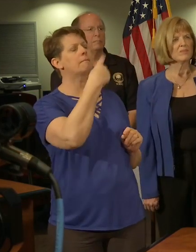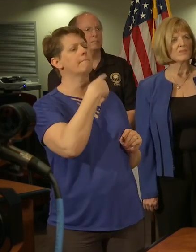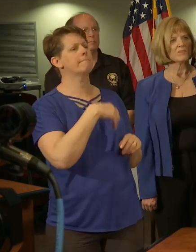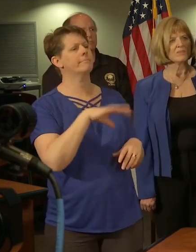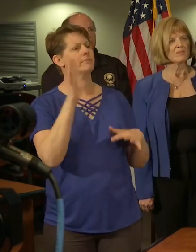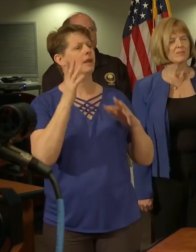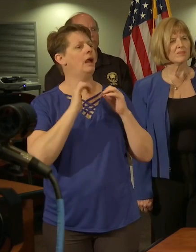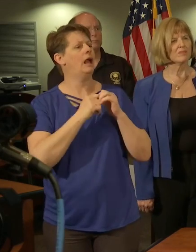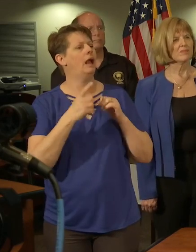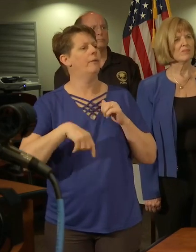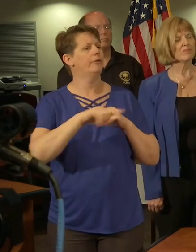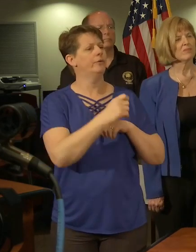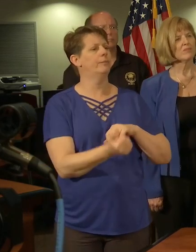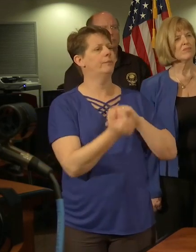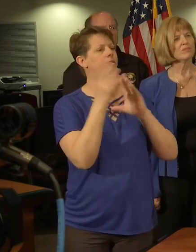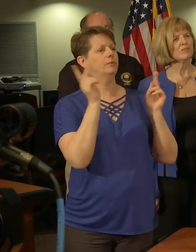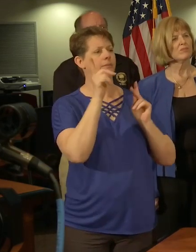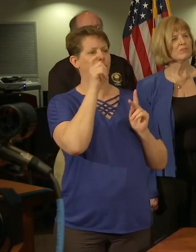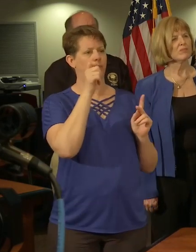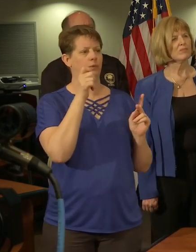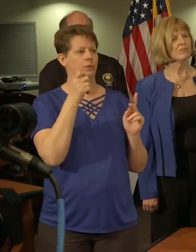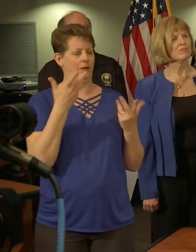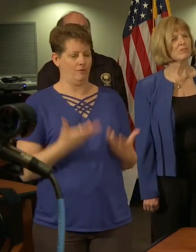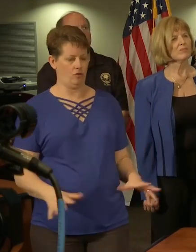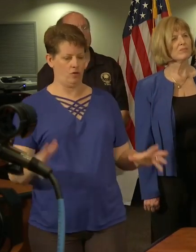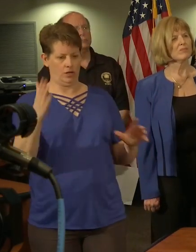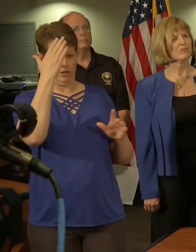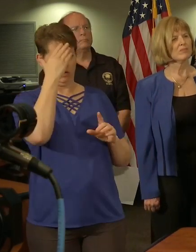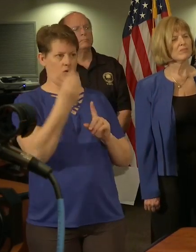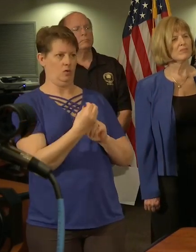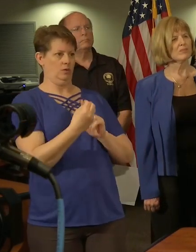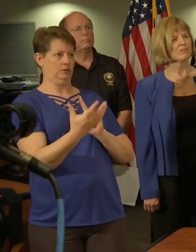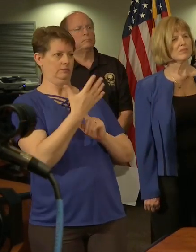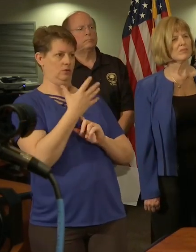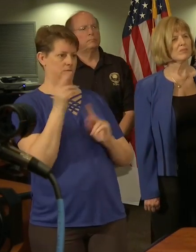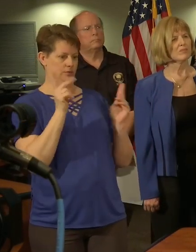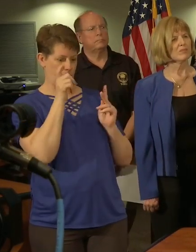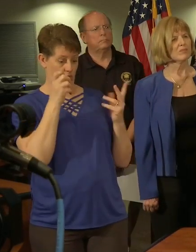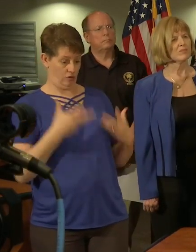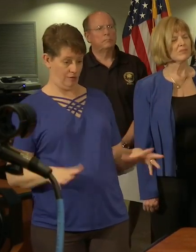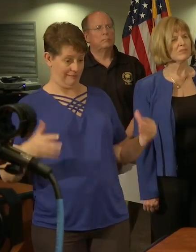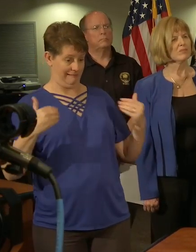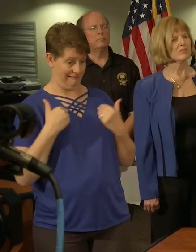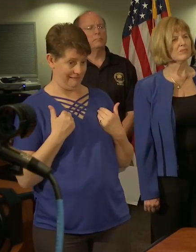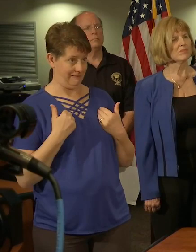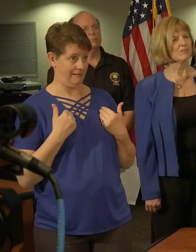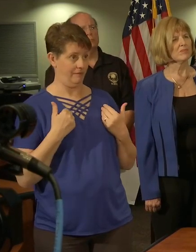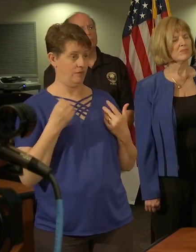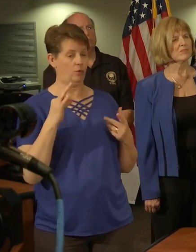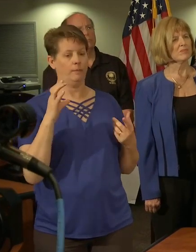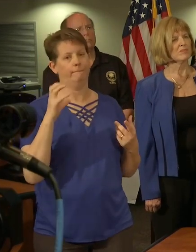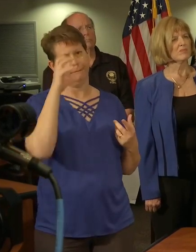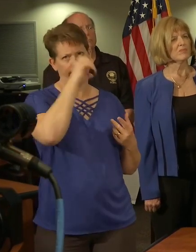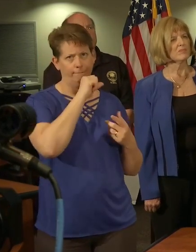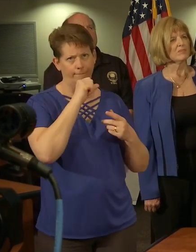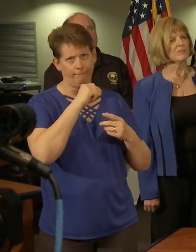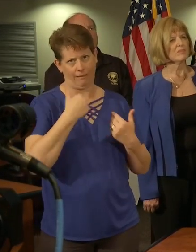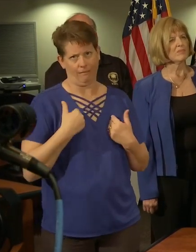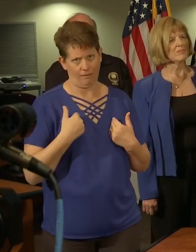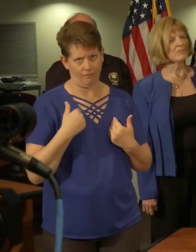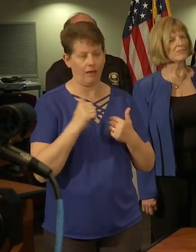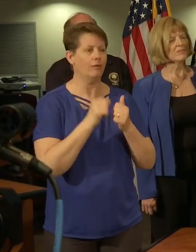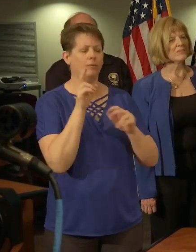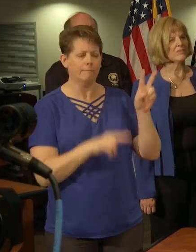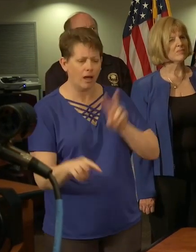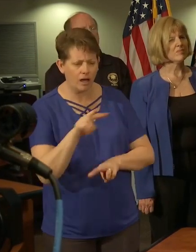how are you all handling people that have known exposure to these people who are already confirmed positive or presumptive positive? Are you all